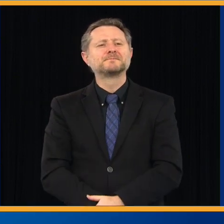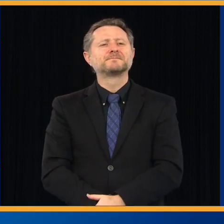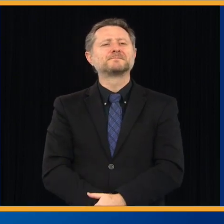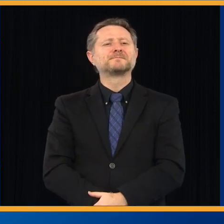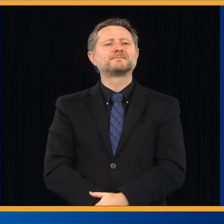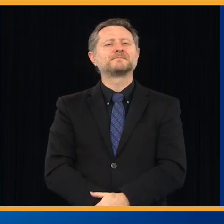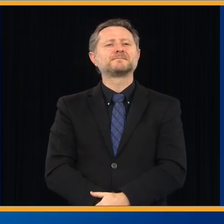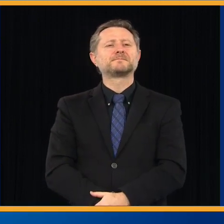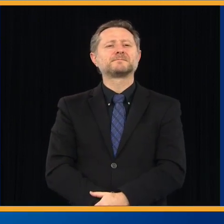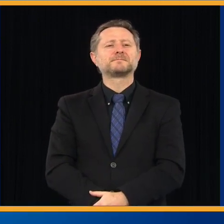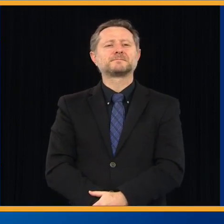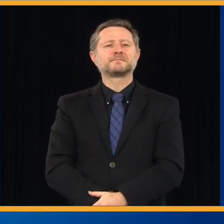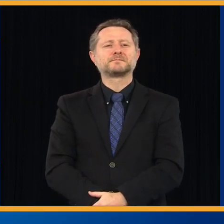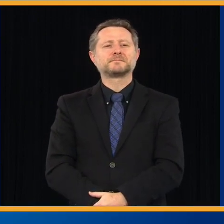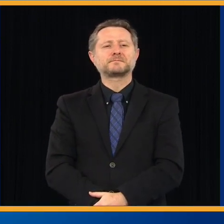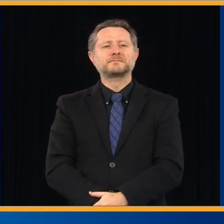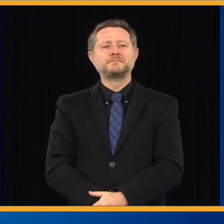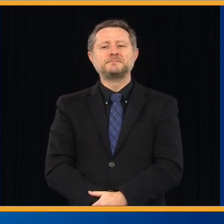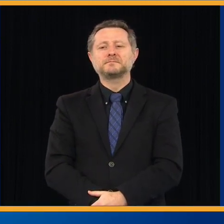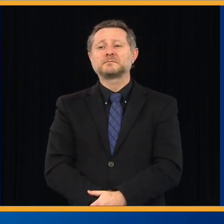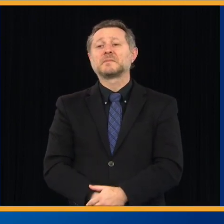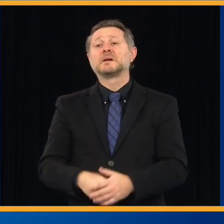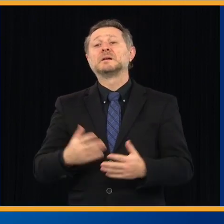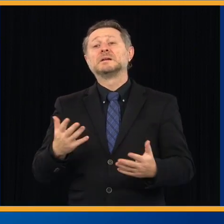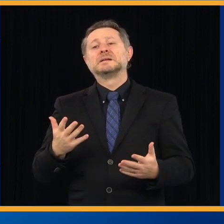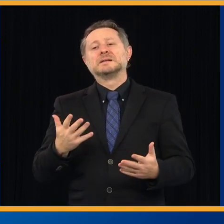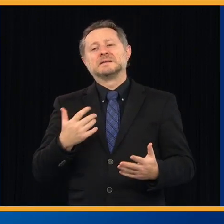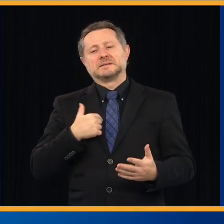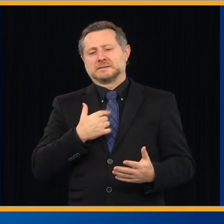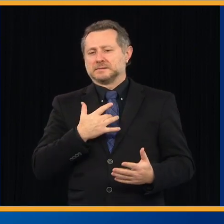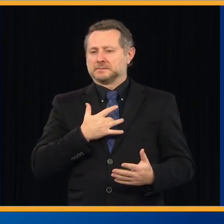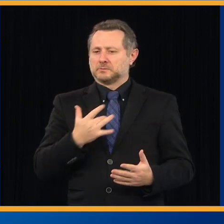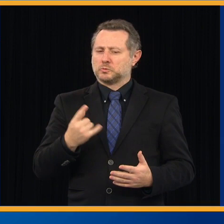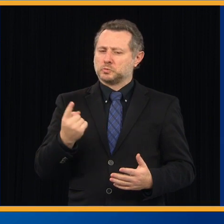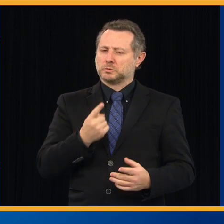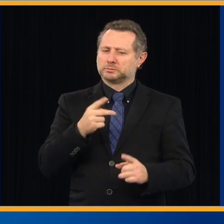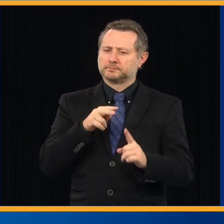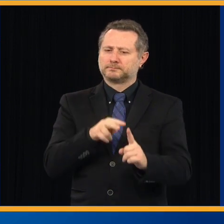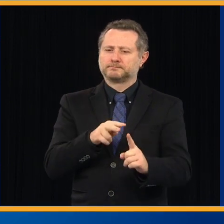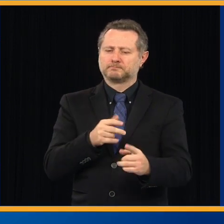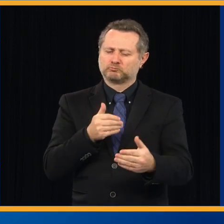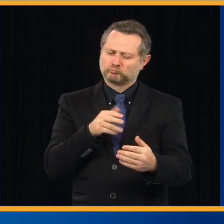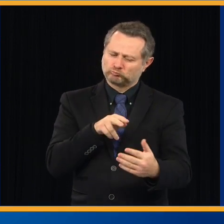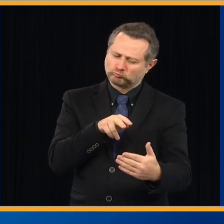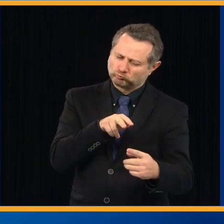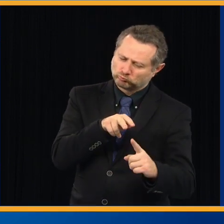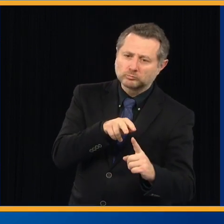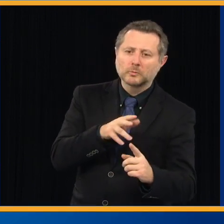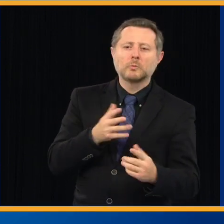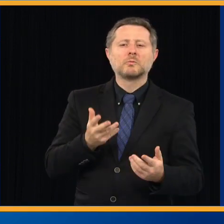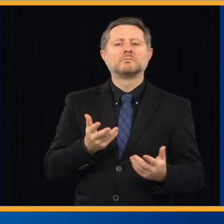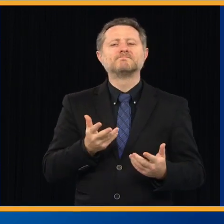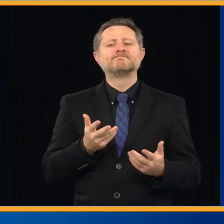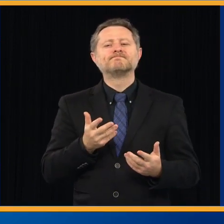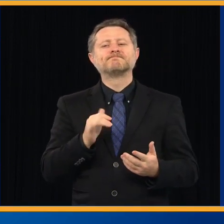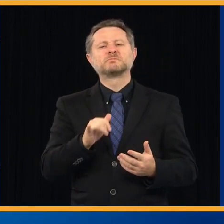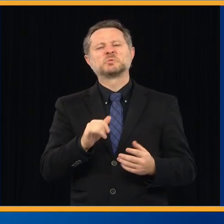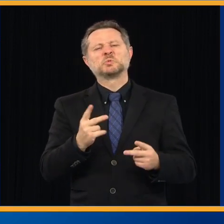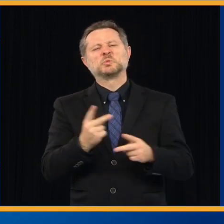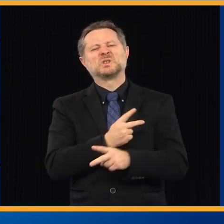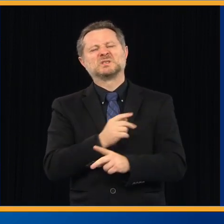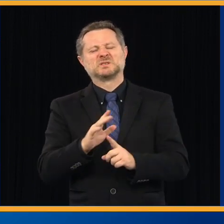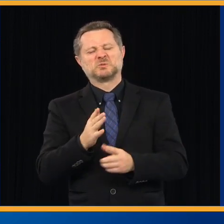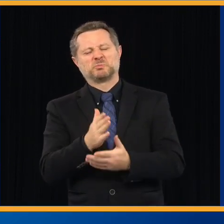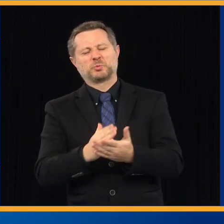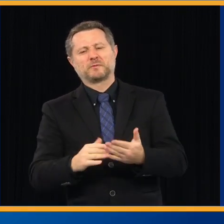The number that I watch every day, which is the worst, is the number